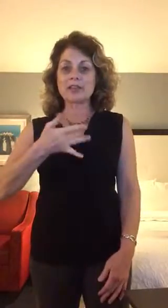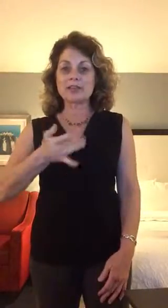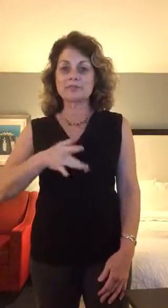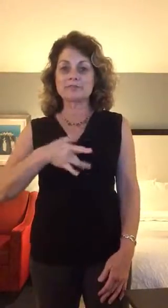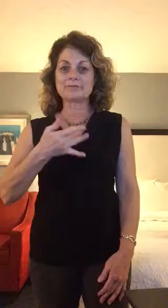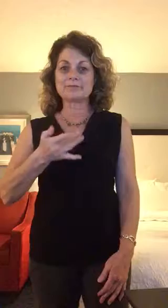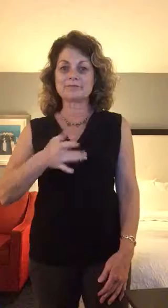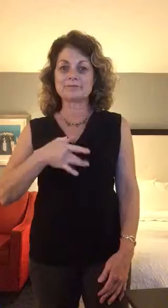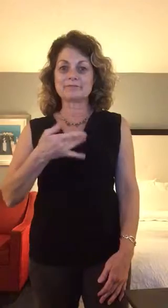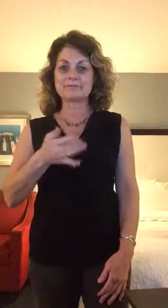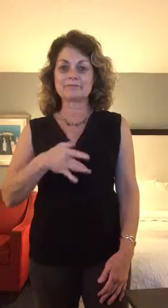feeling?